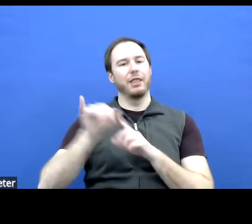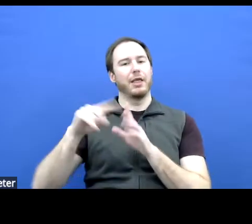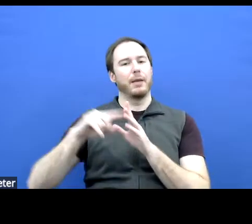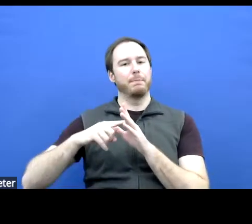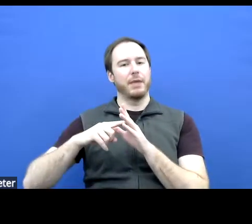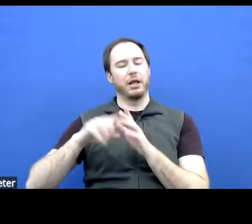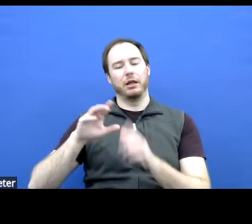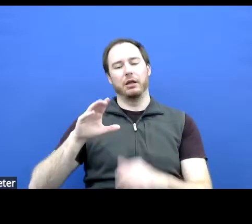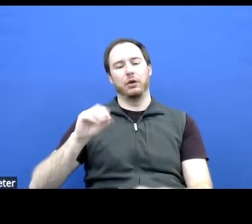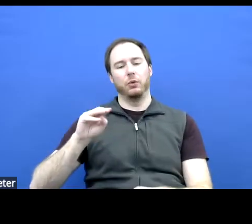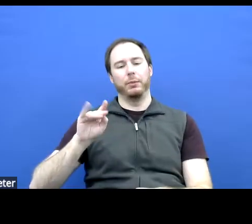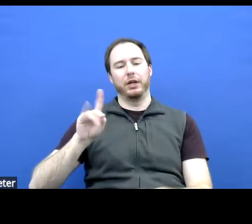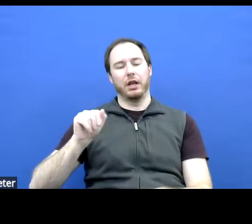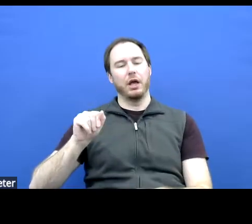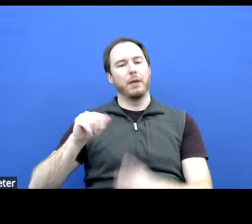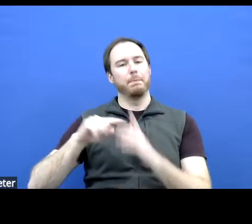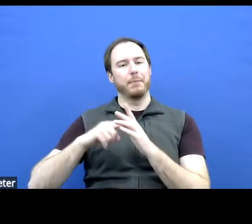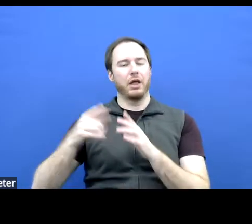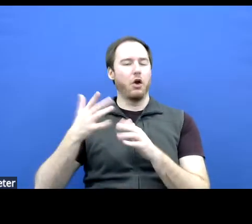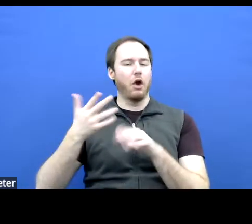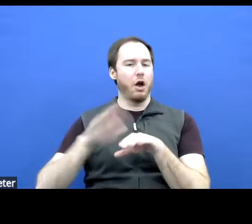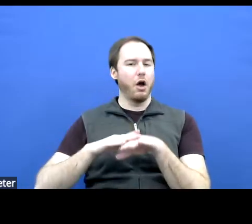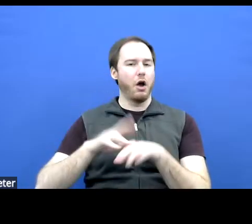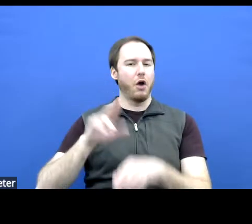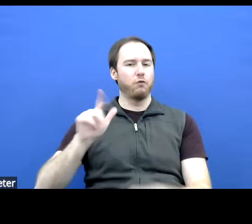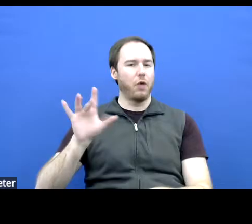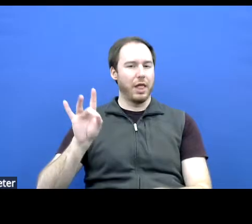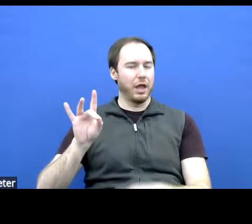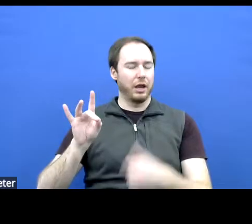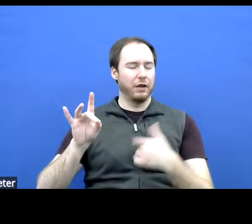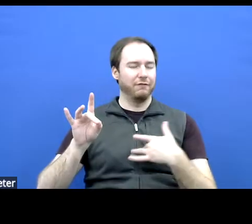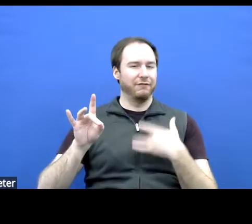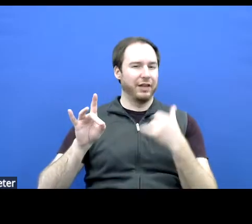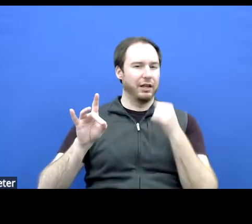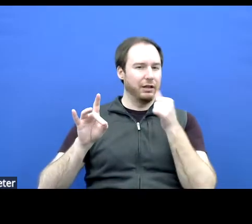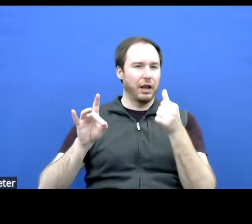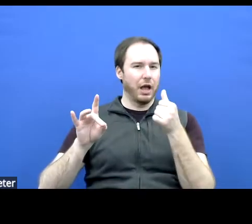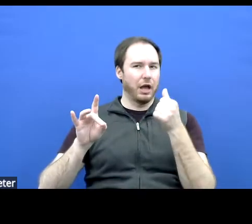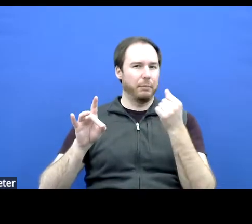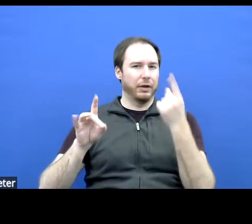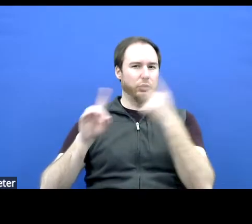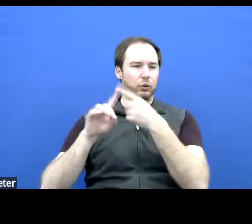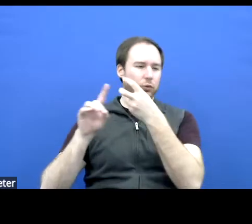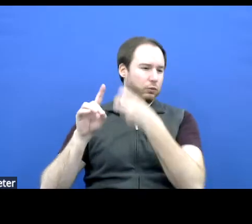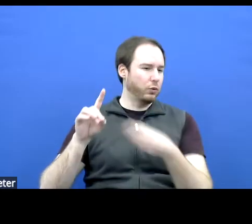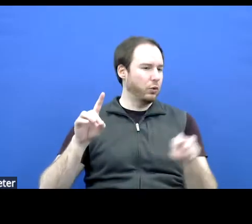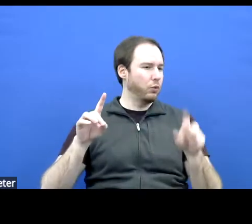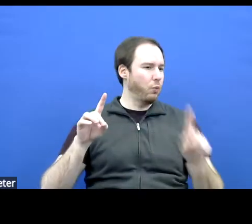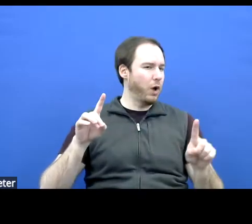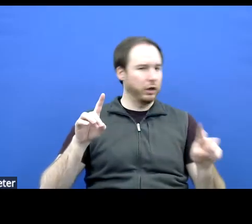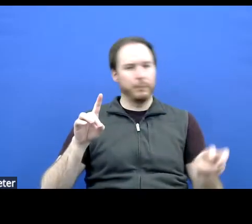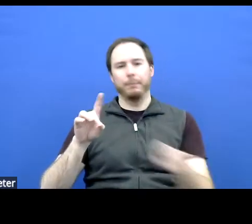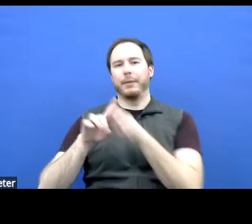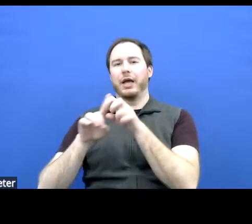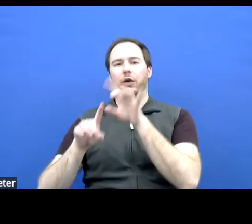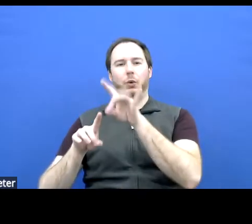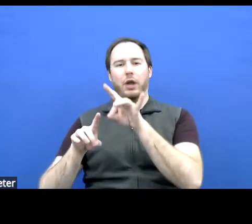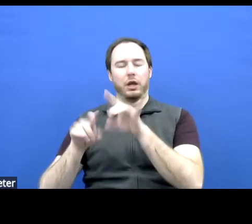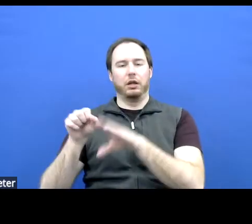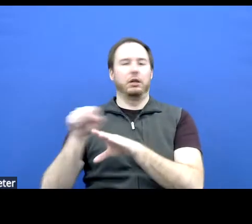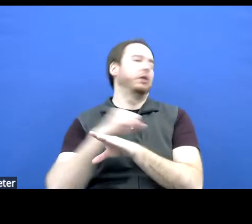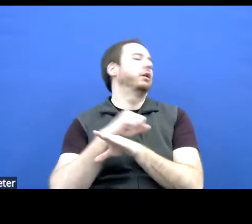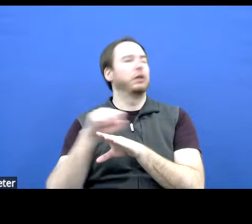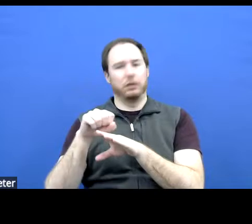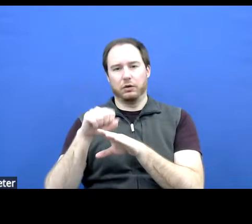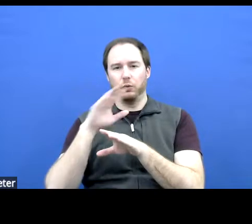meet a pilot, they're actually already on roll 8. It makes no sense to bring them to roll 1 and then move them back to roll 8. That creates whiplash, which actually